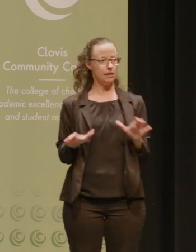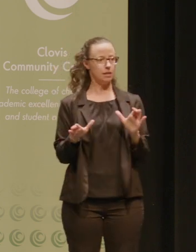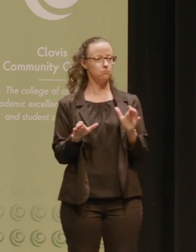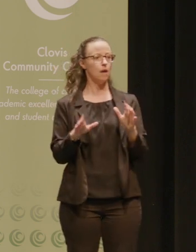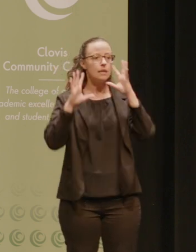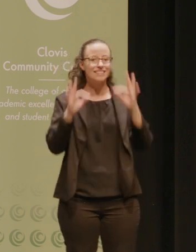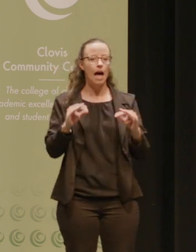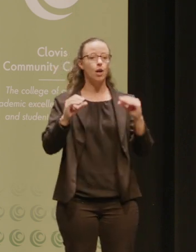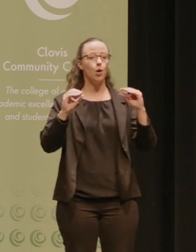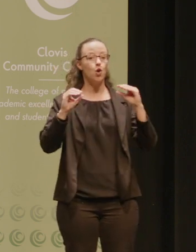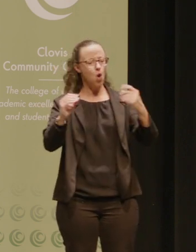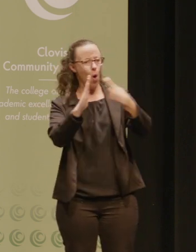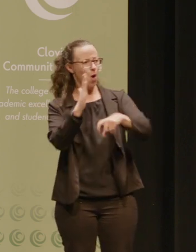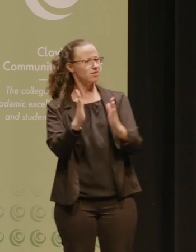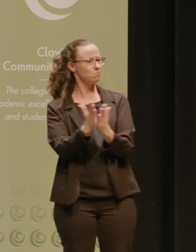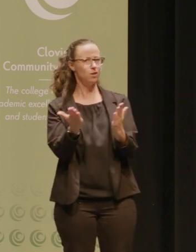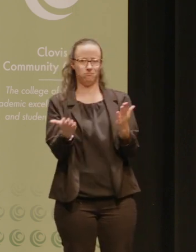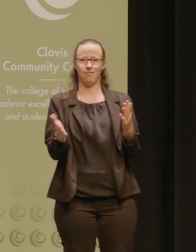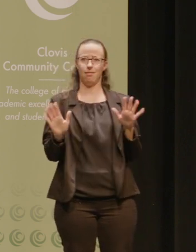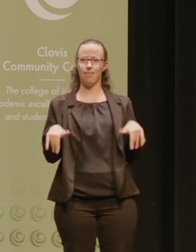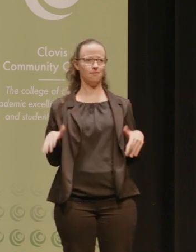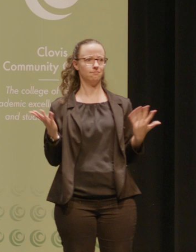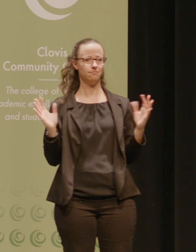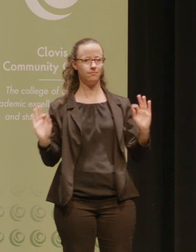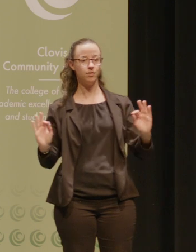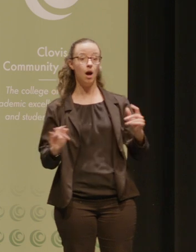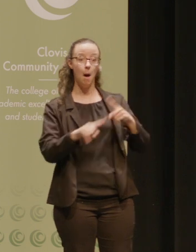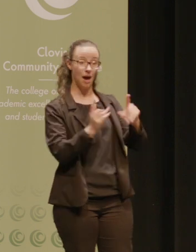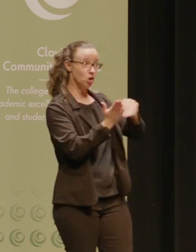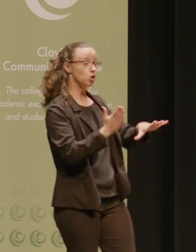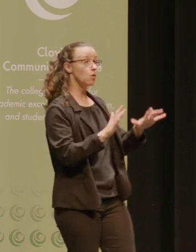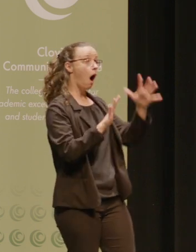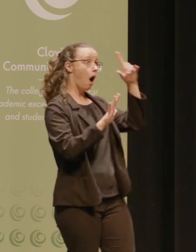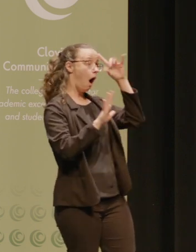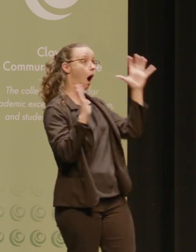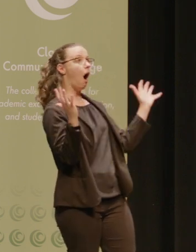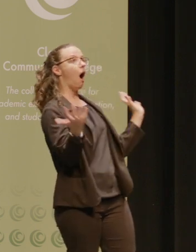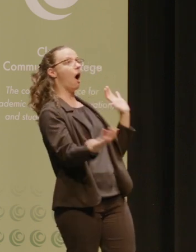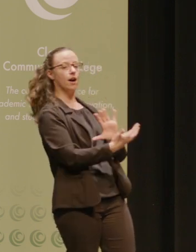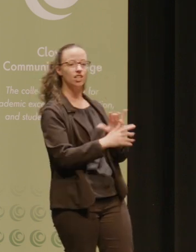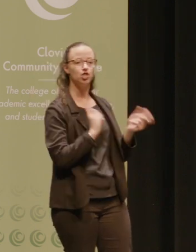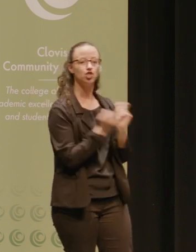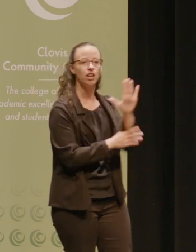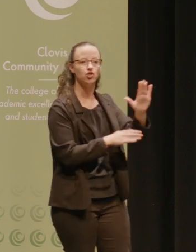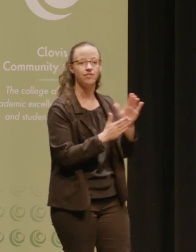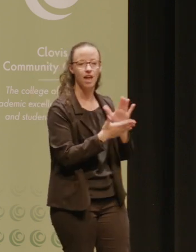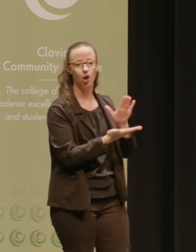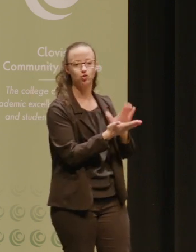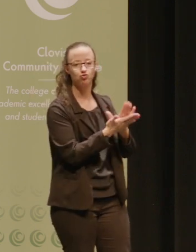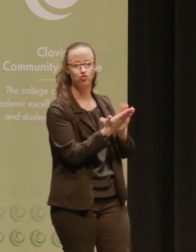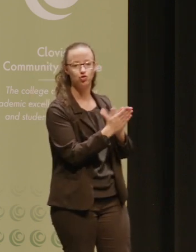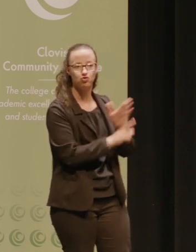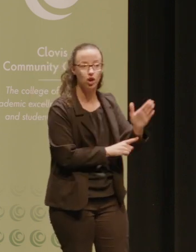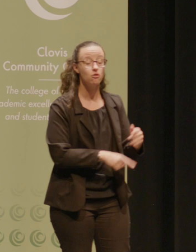choice to not charge them for a textbook, and to them, it was so altering to their academic career. They didn't have to